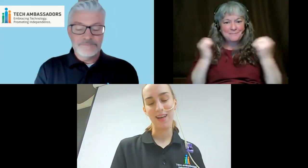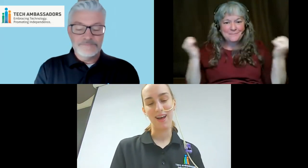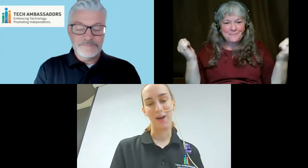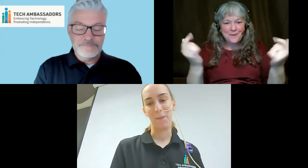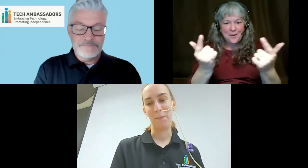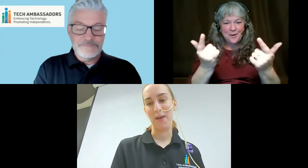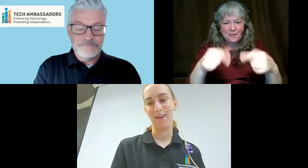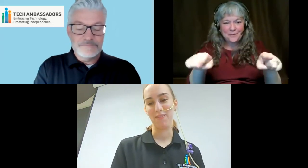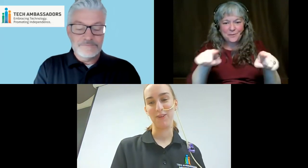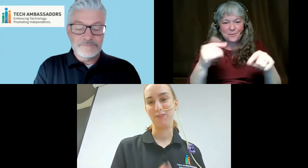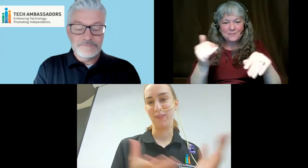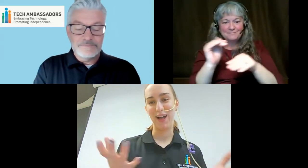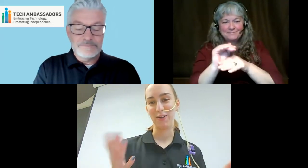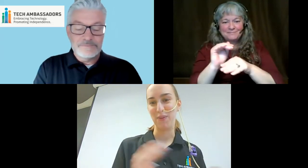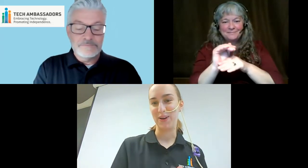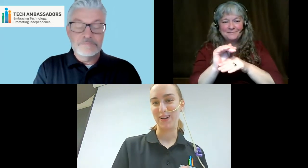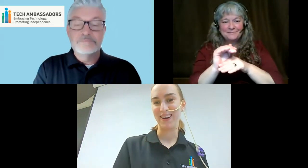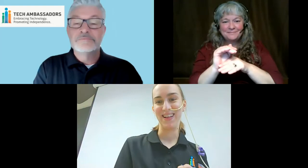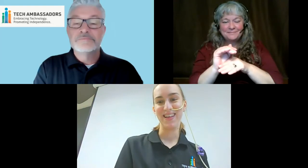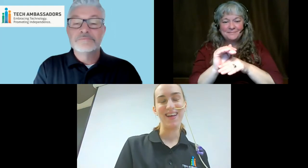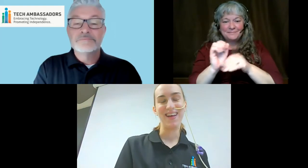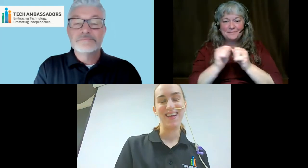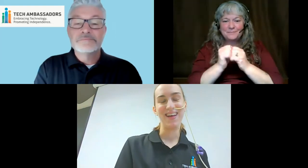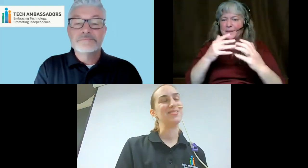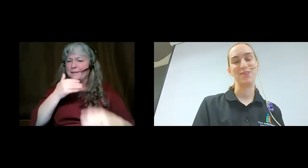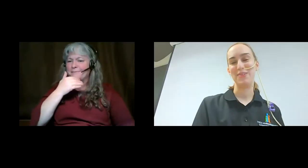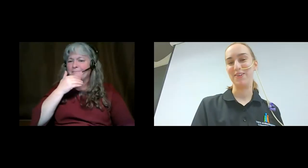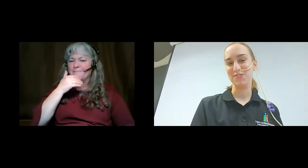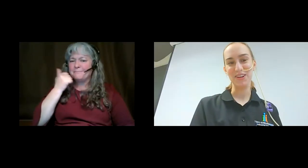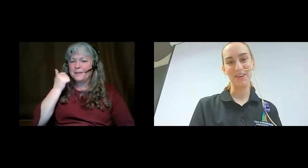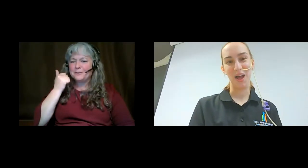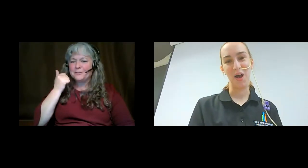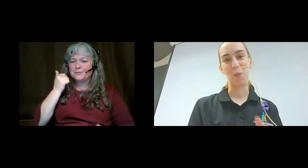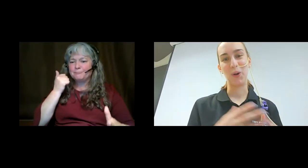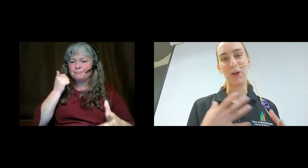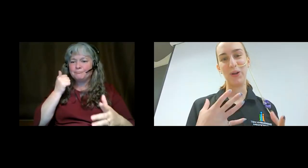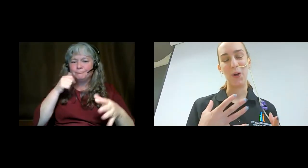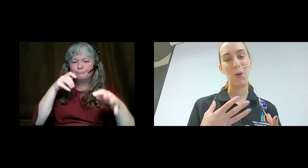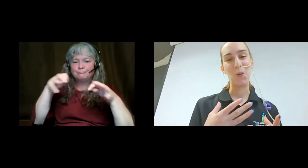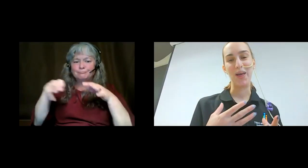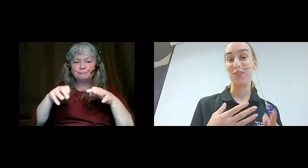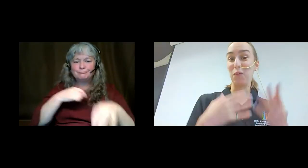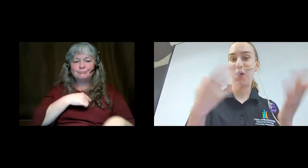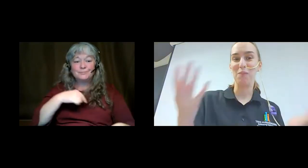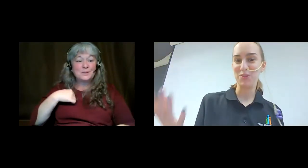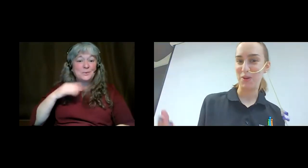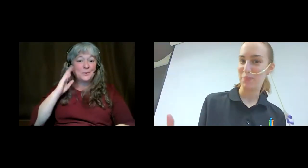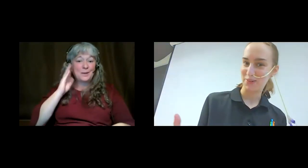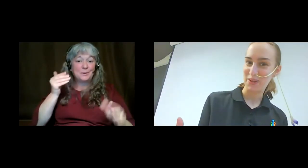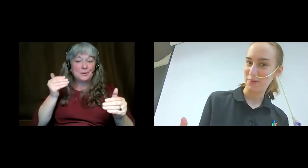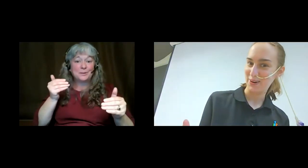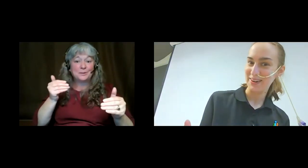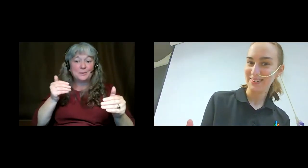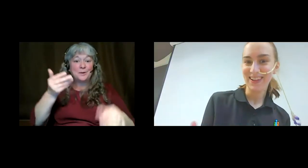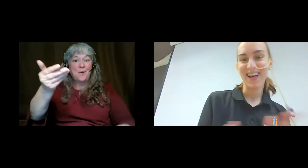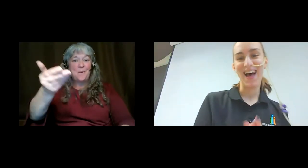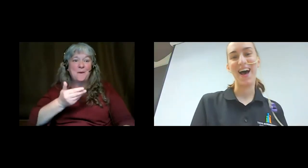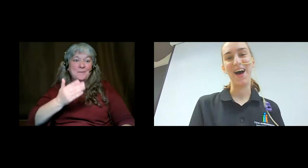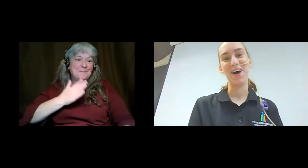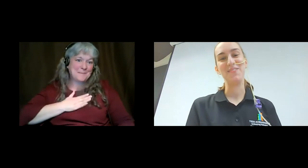evening. For lack of better terminology, we're going to go with welcome to my birthday